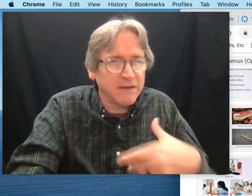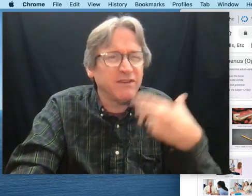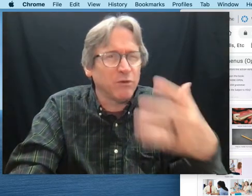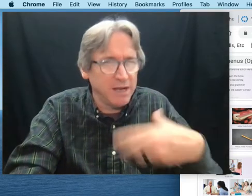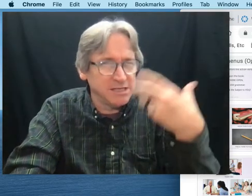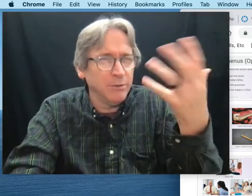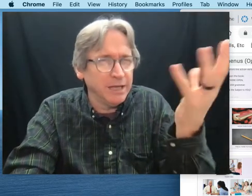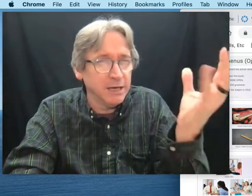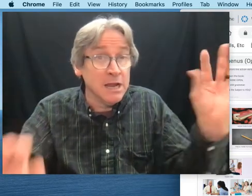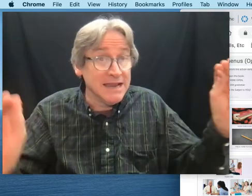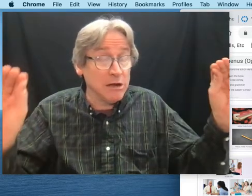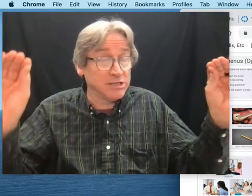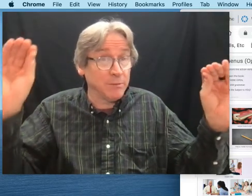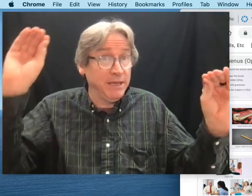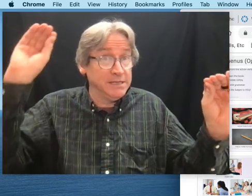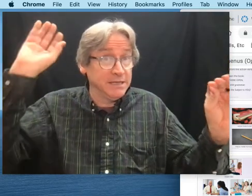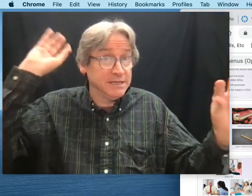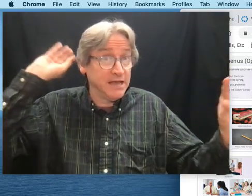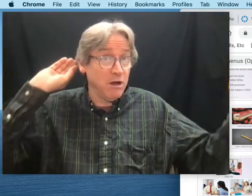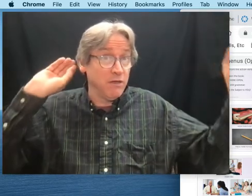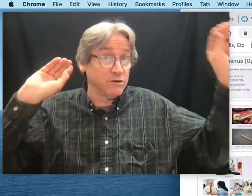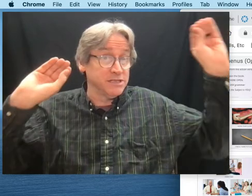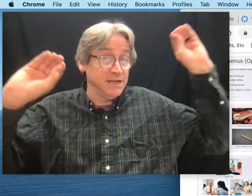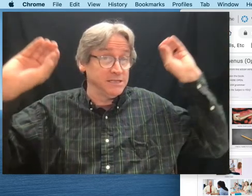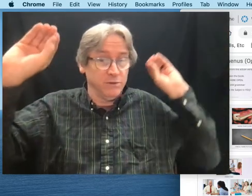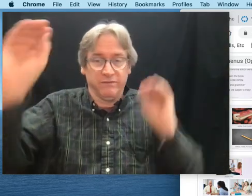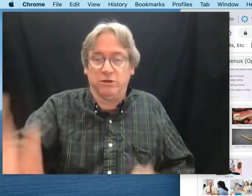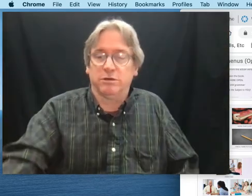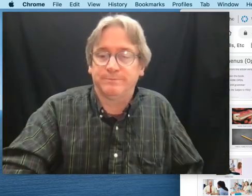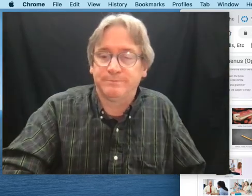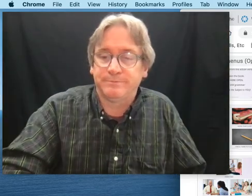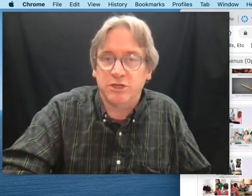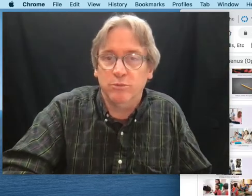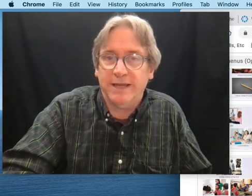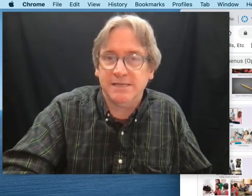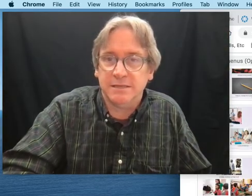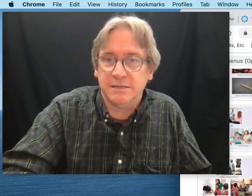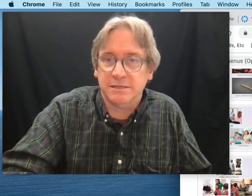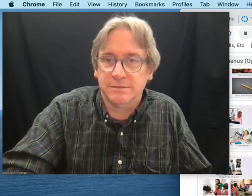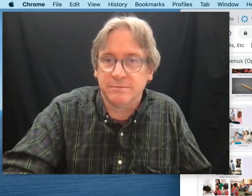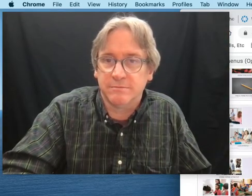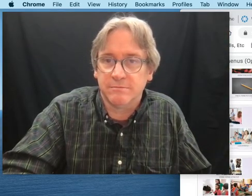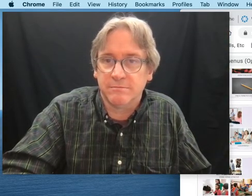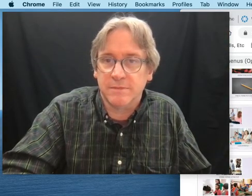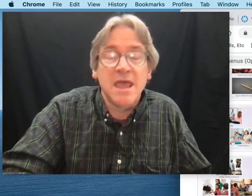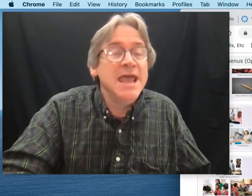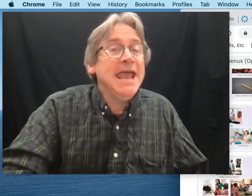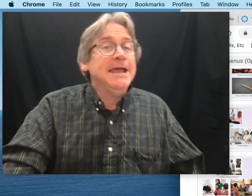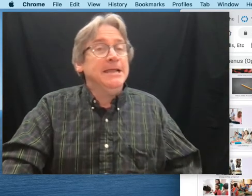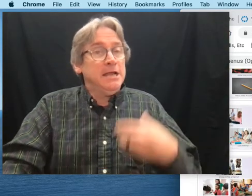a lot of different ways that we can now start piecing together other signs that we've learned to make sentences.